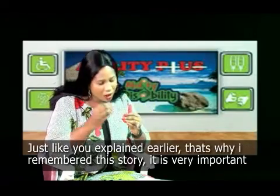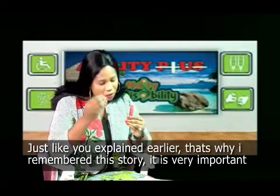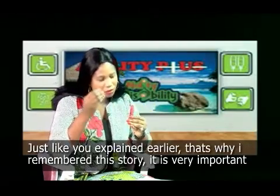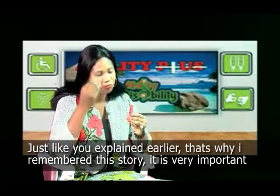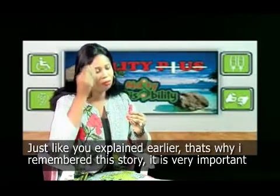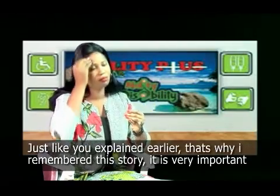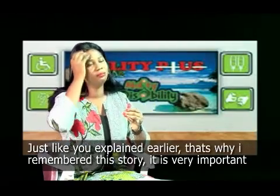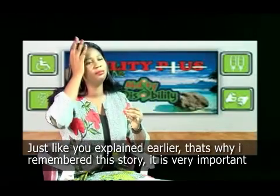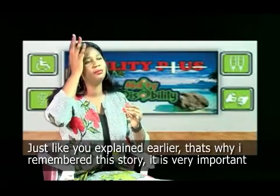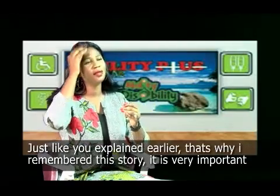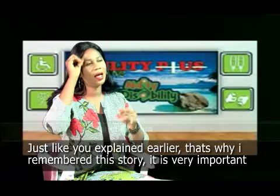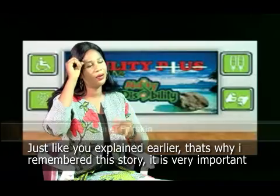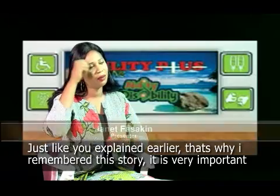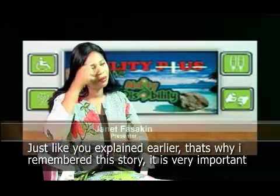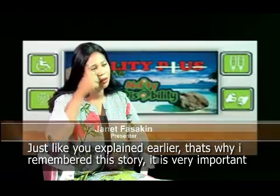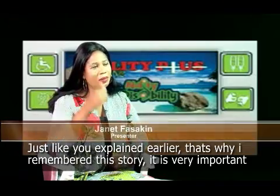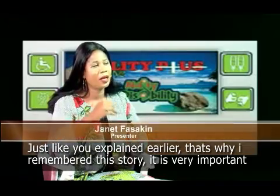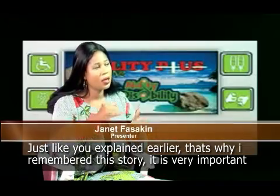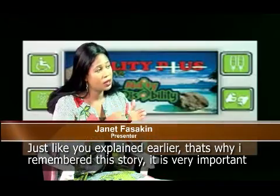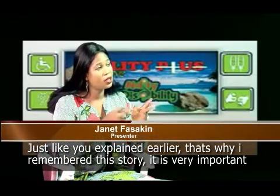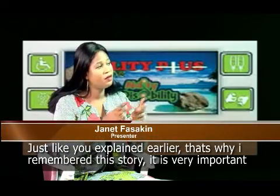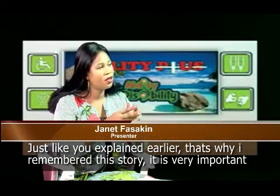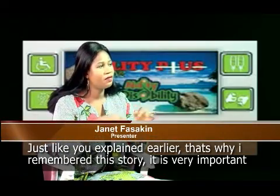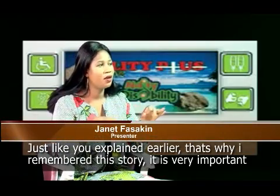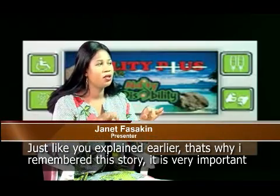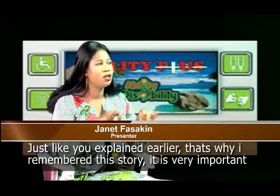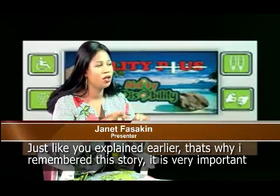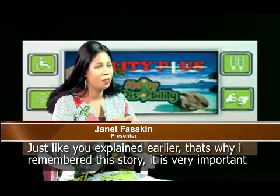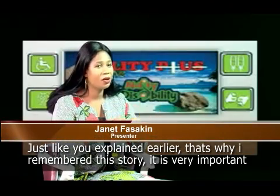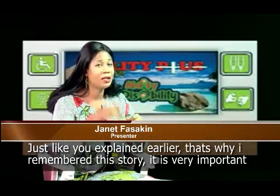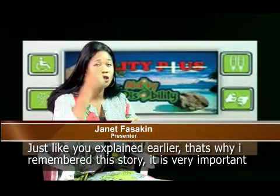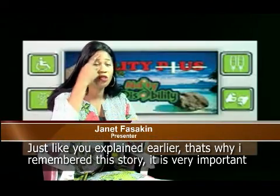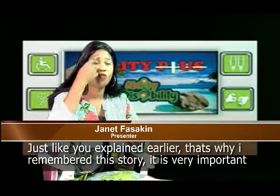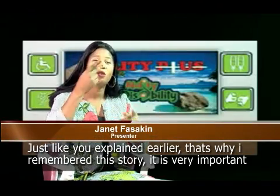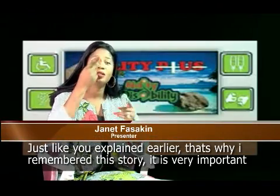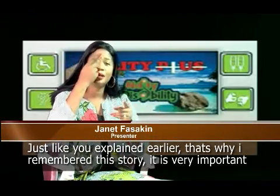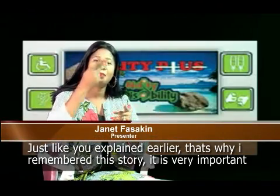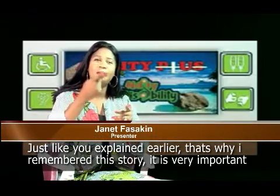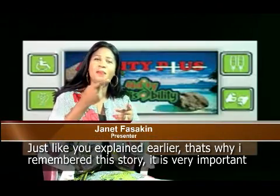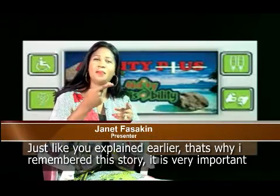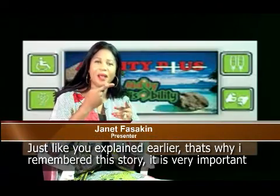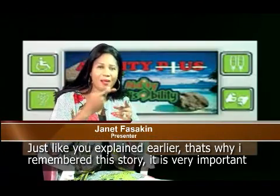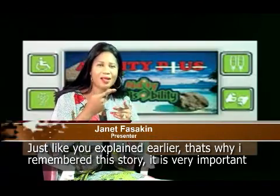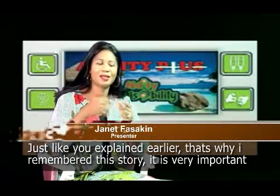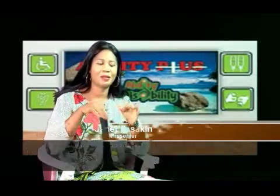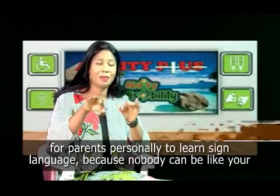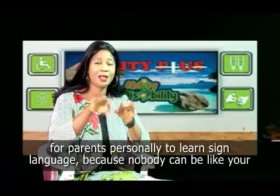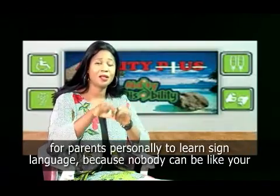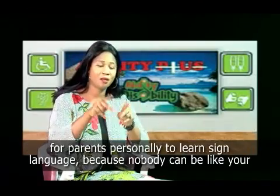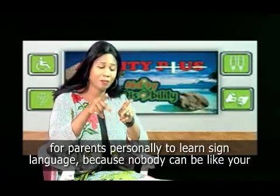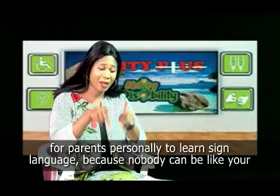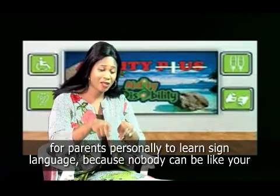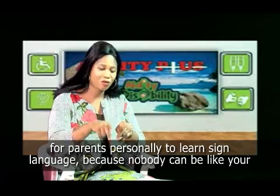you were explaining, it came back to my mind and I remembered it. It is very important for parents,